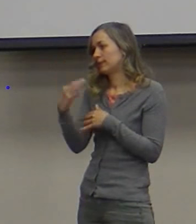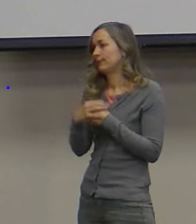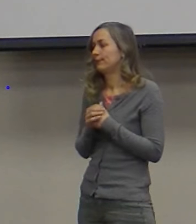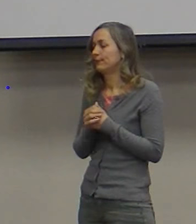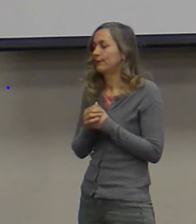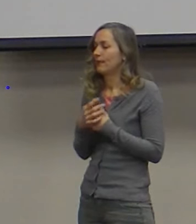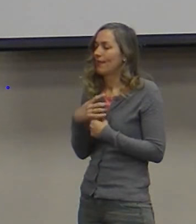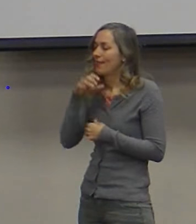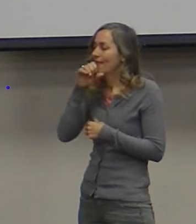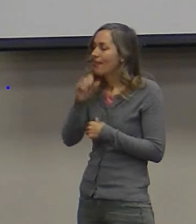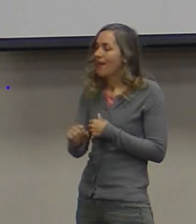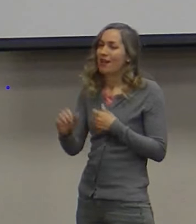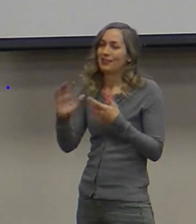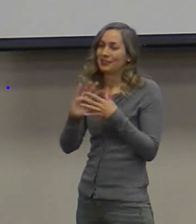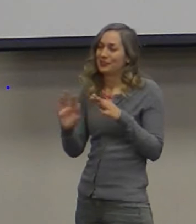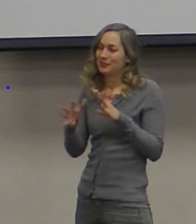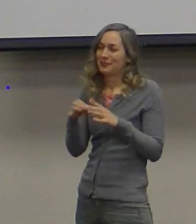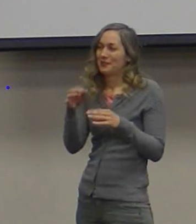I love the story of Paul.